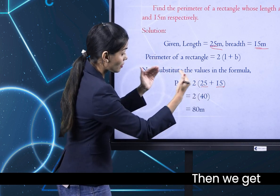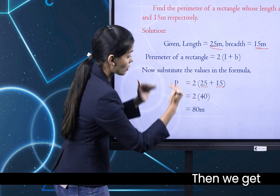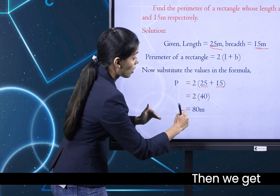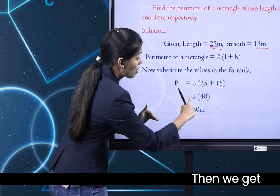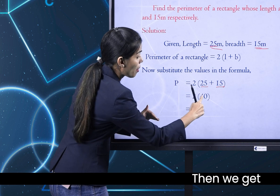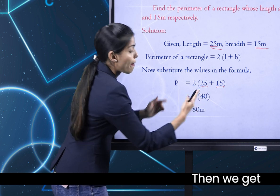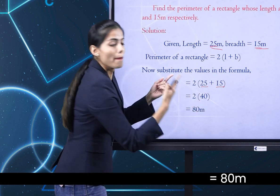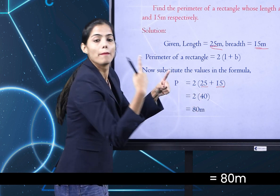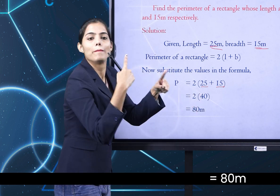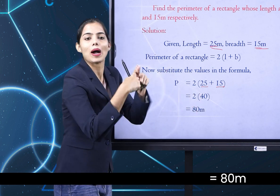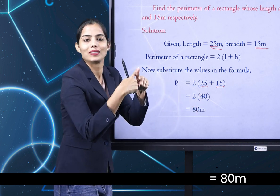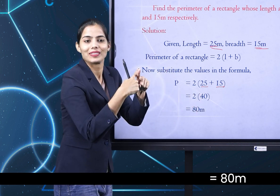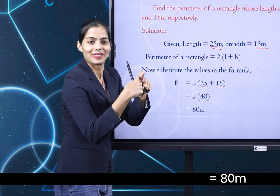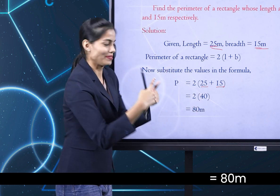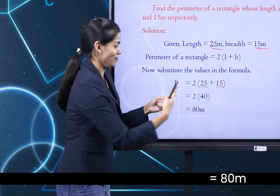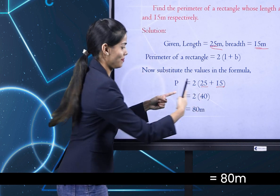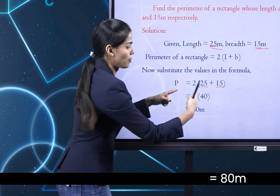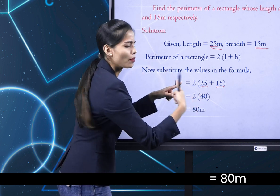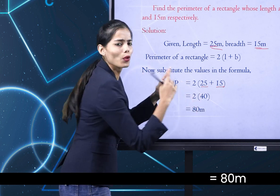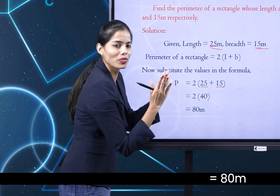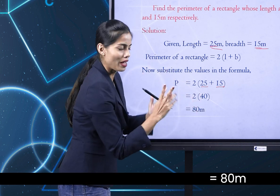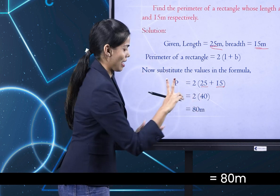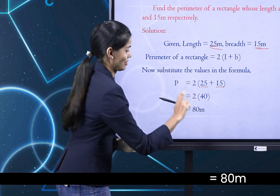Then we get is equal to 80 meter.